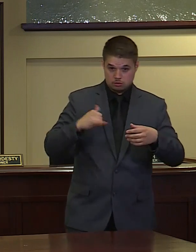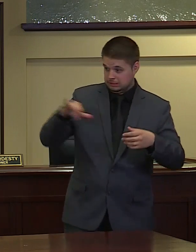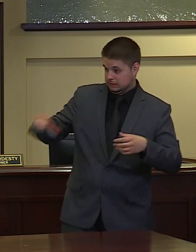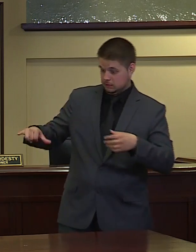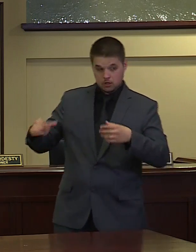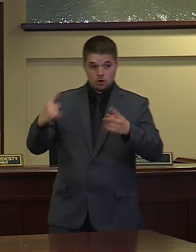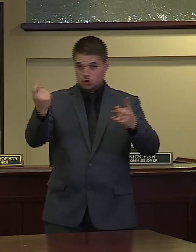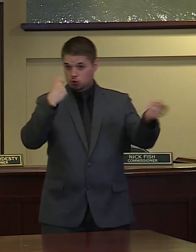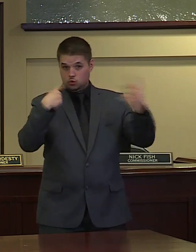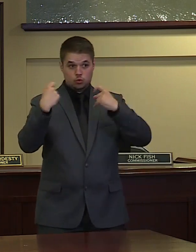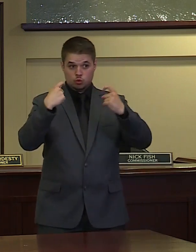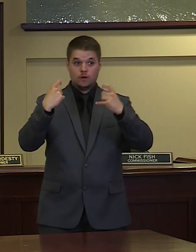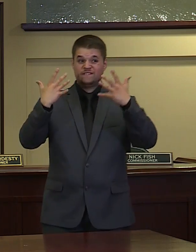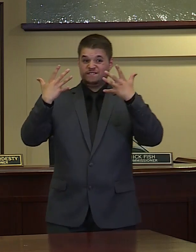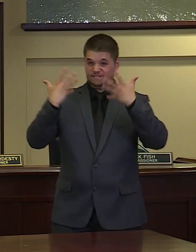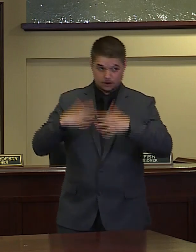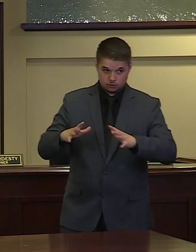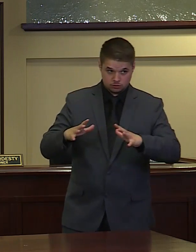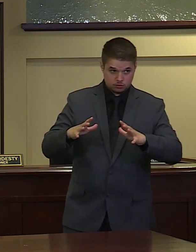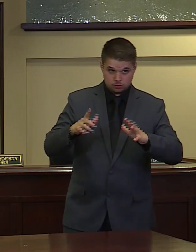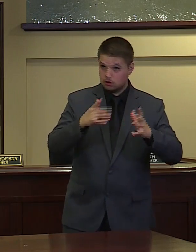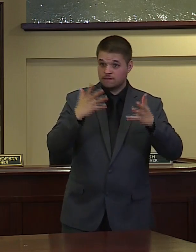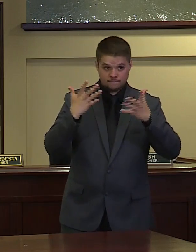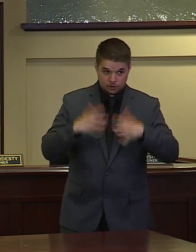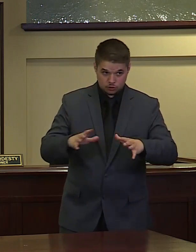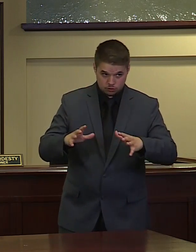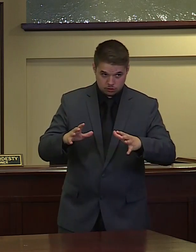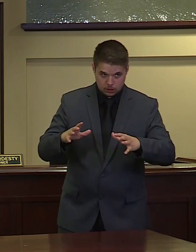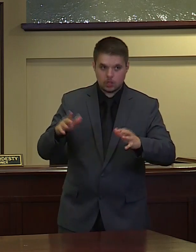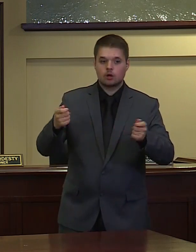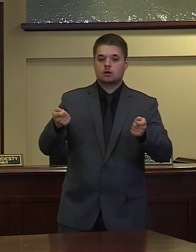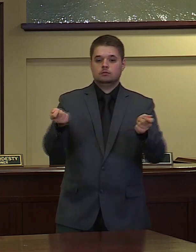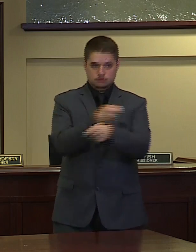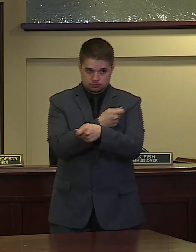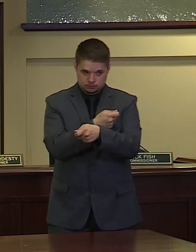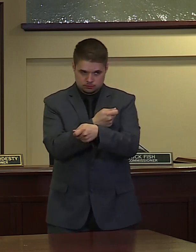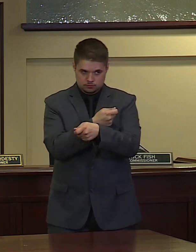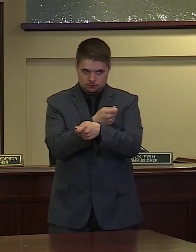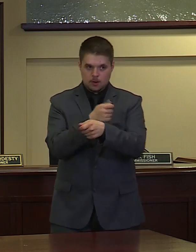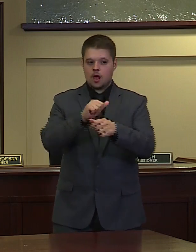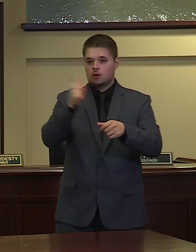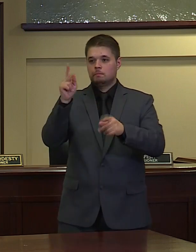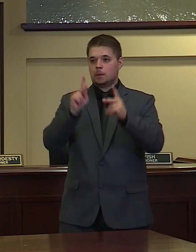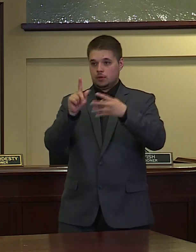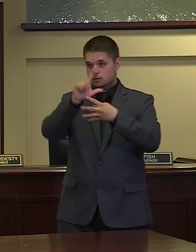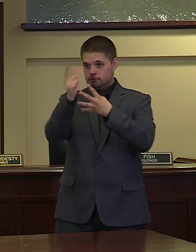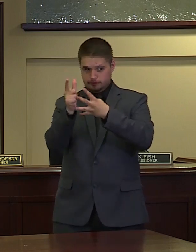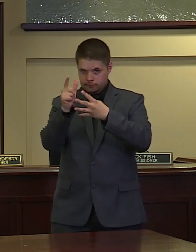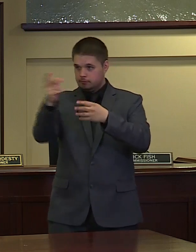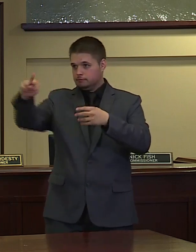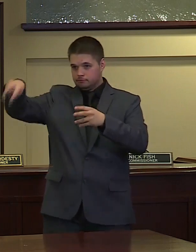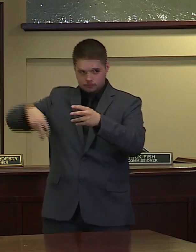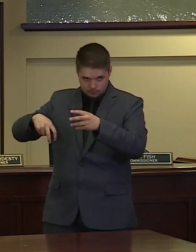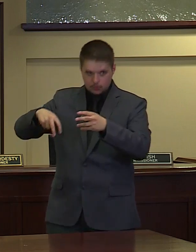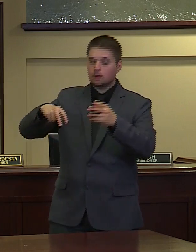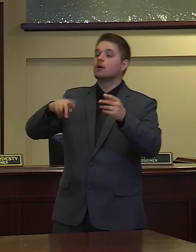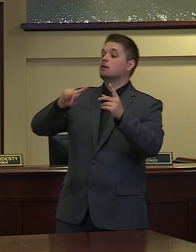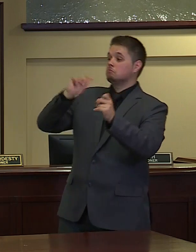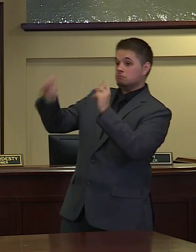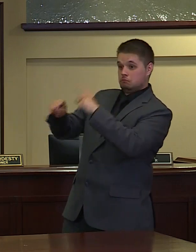go ahead and share all those questions and we'll get them answered so that we can do them each one at a time and not have to keep coming back and forth up